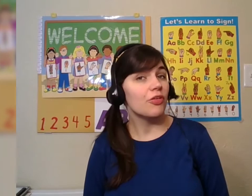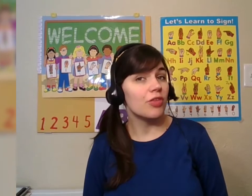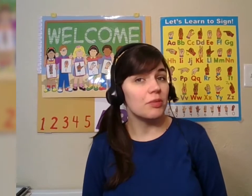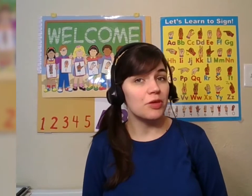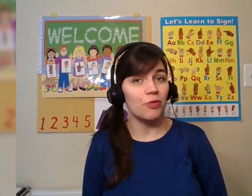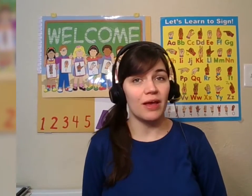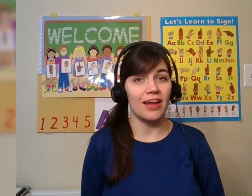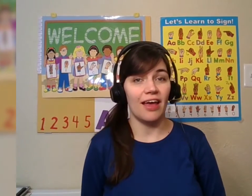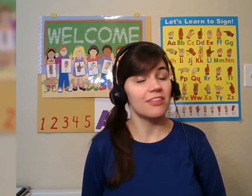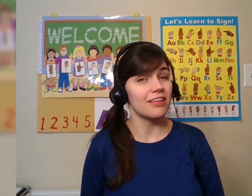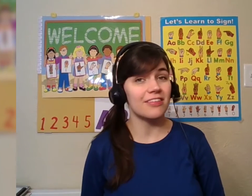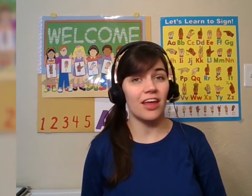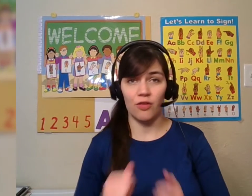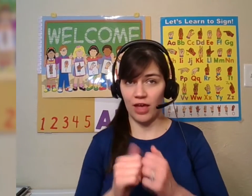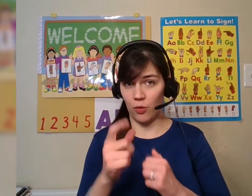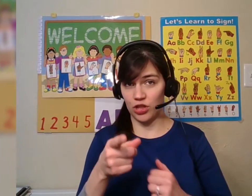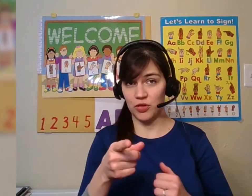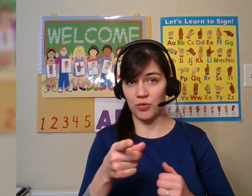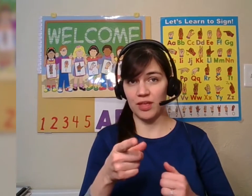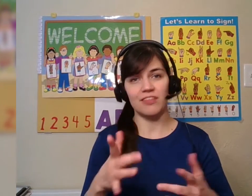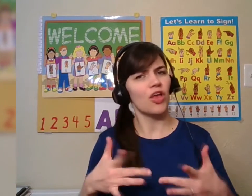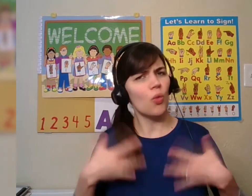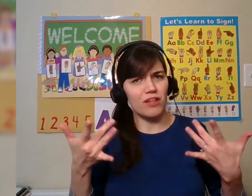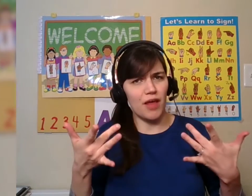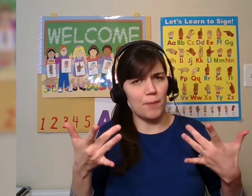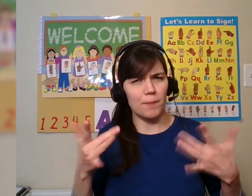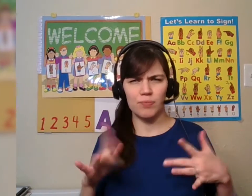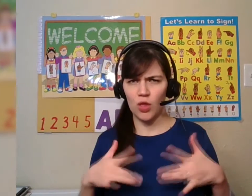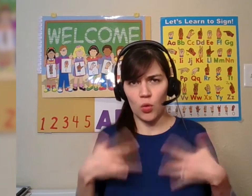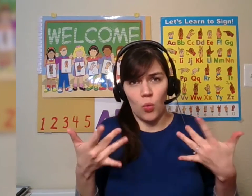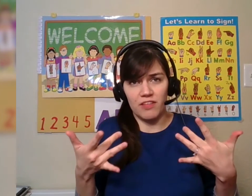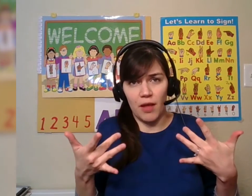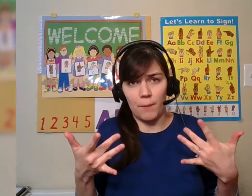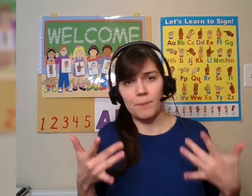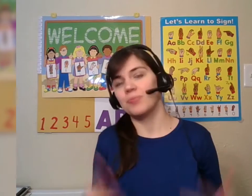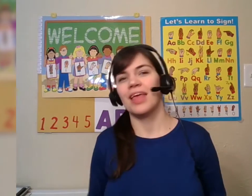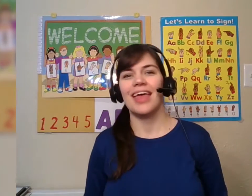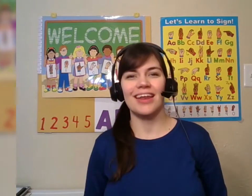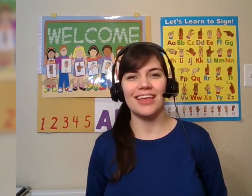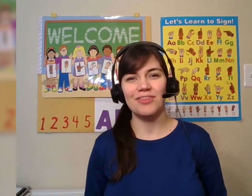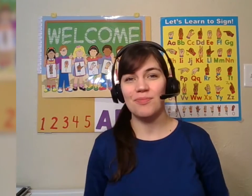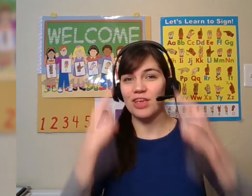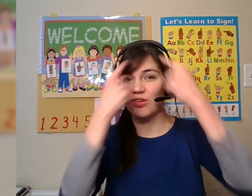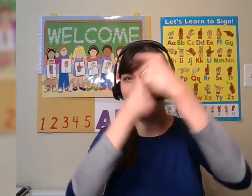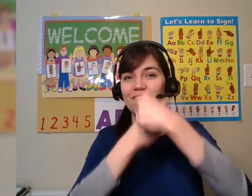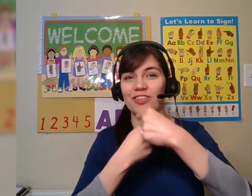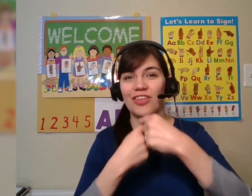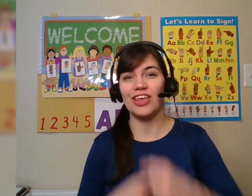thing people might ask instead of how are you is what's up? What's up? And again, make your face look like you're